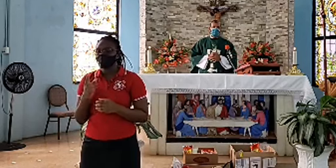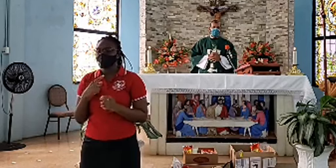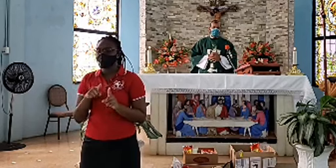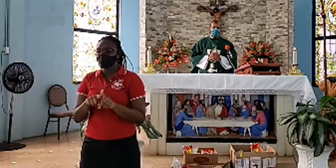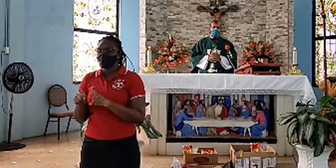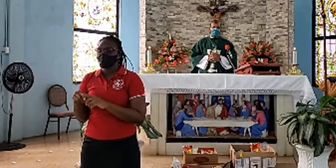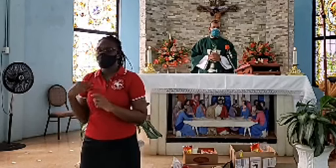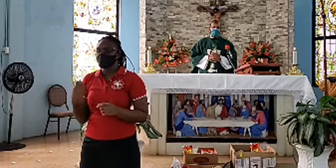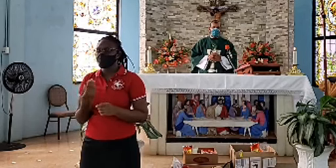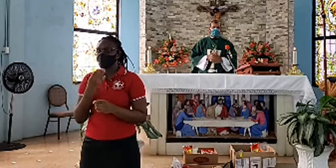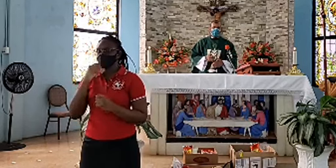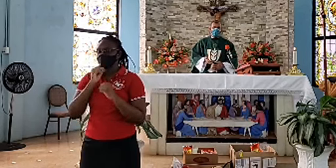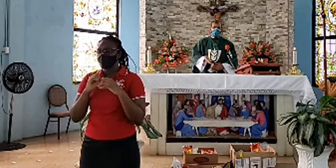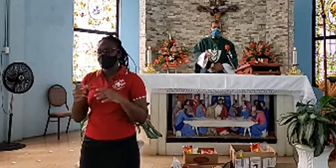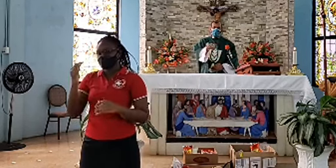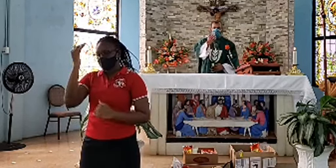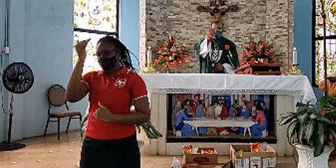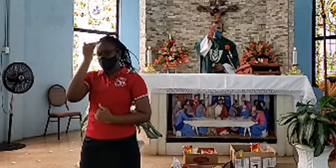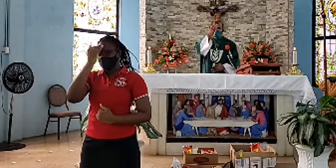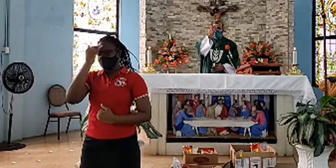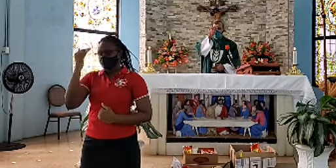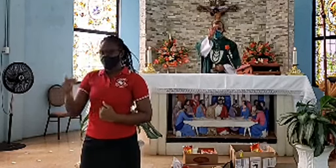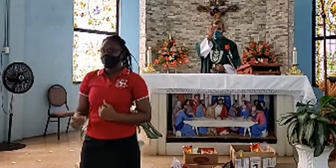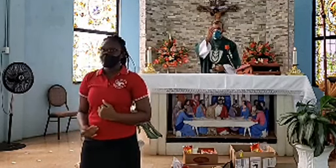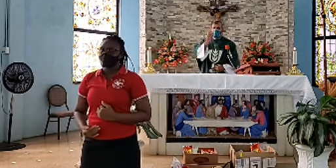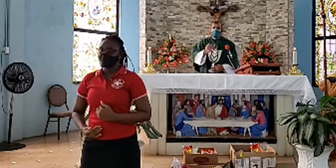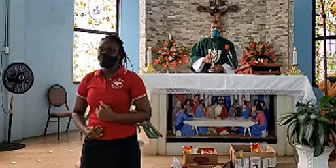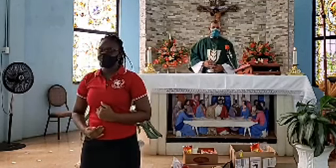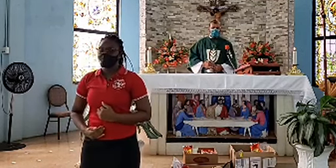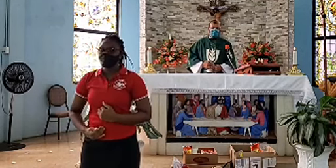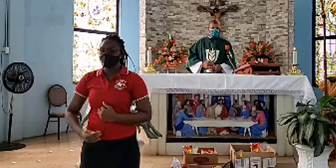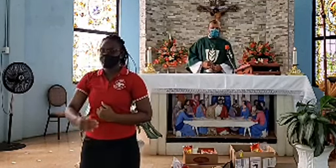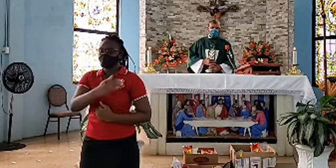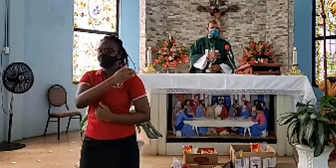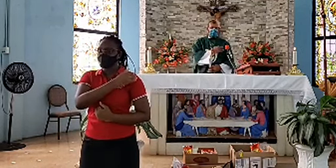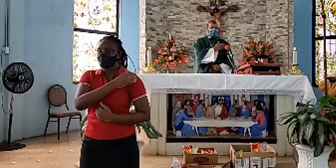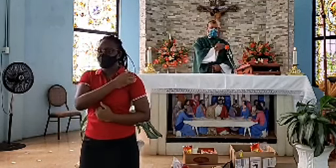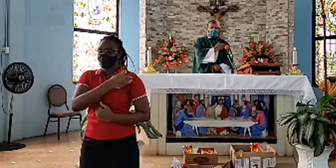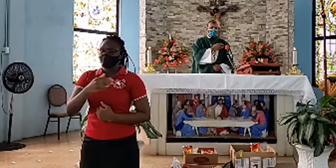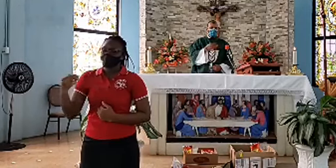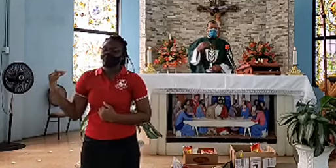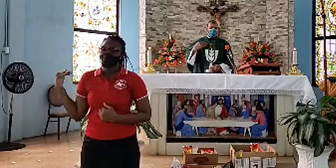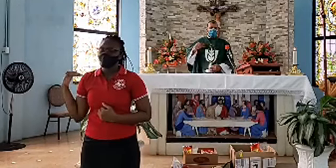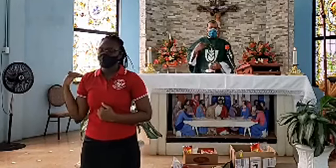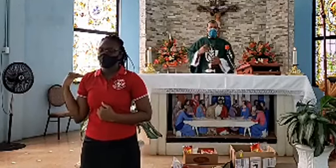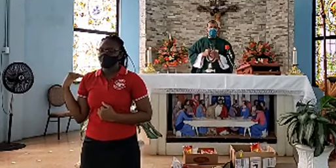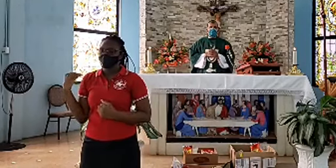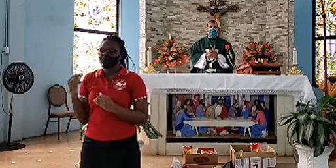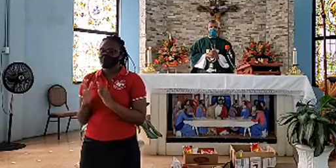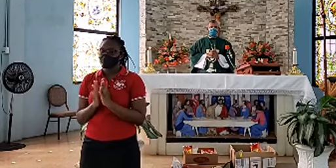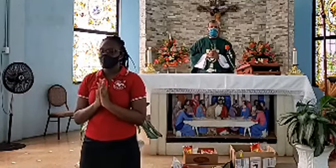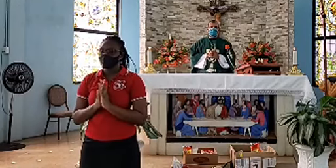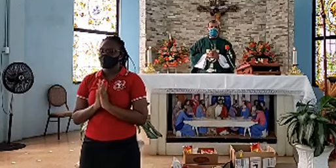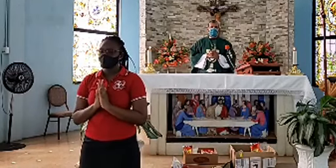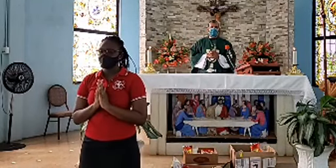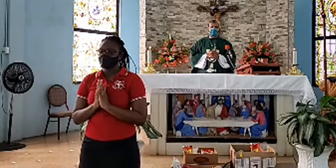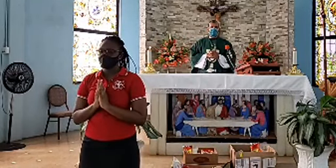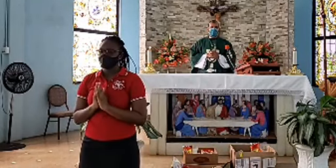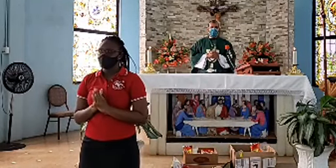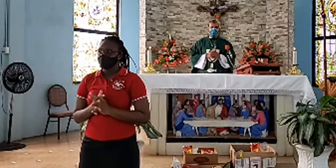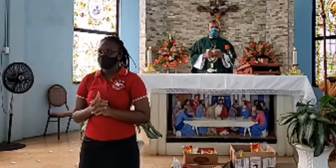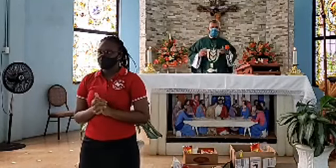bless ourselves in the name of the Father, and of the Son, and of the Holy Spirit.